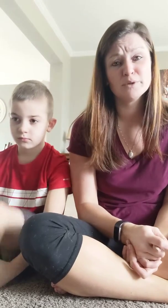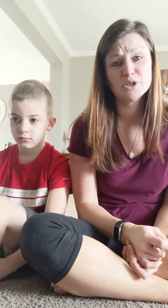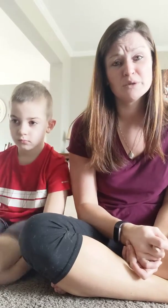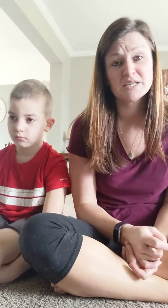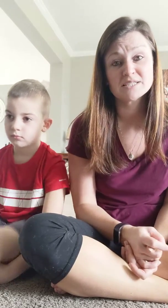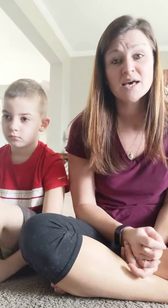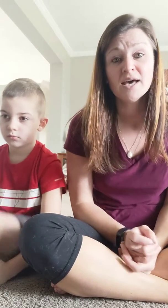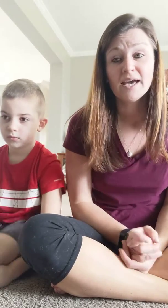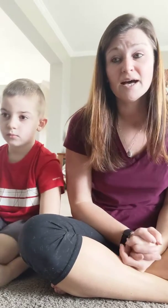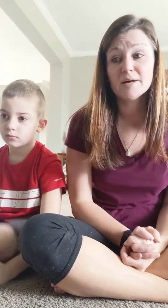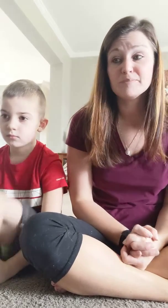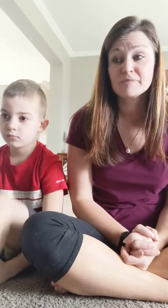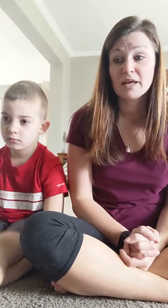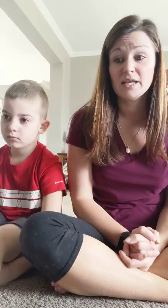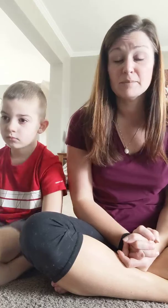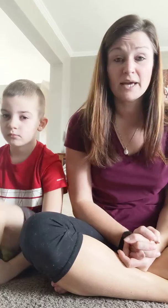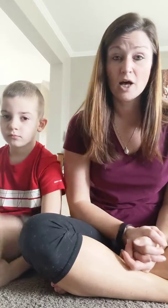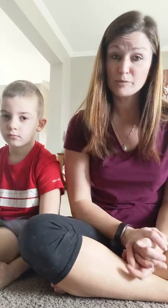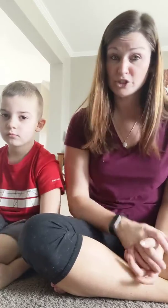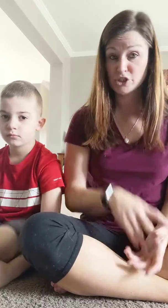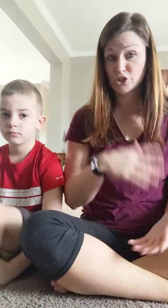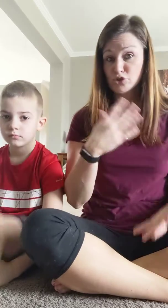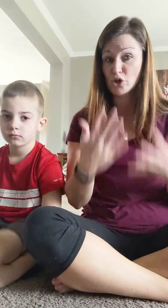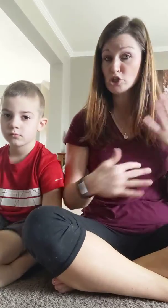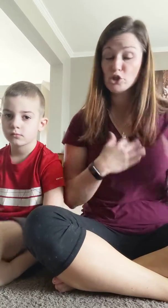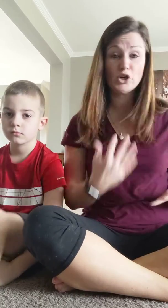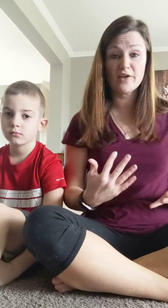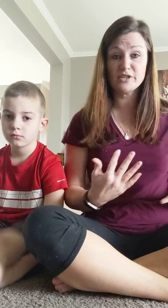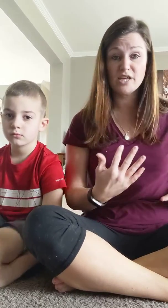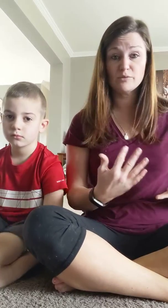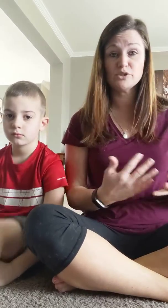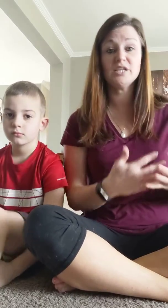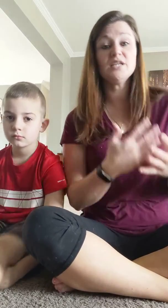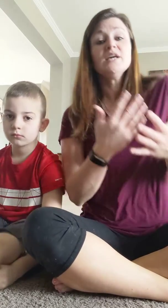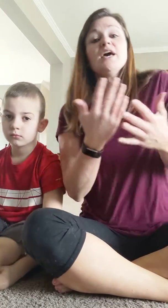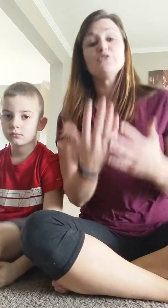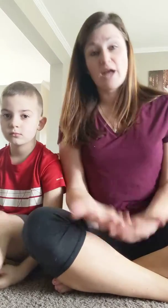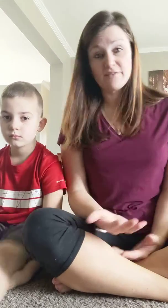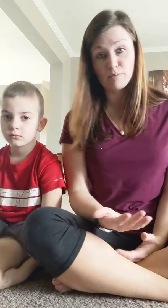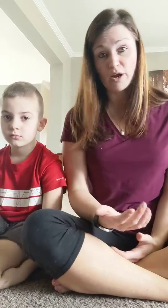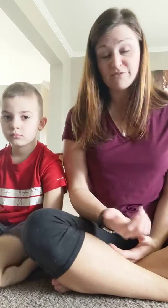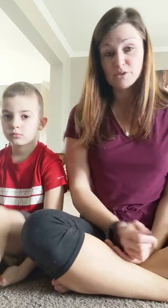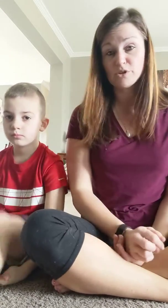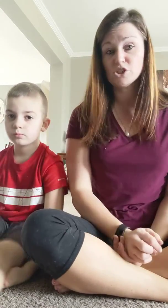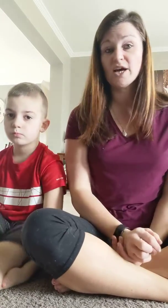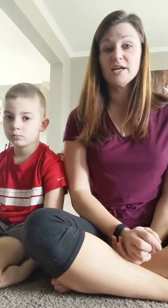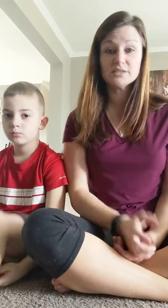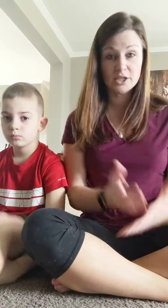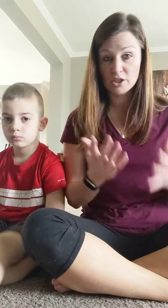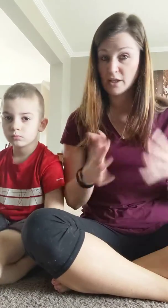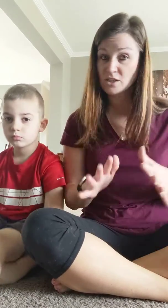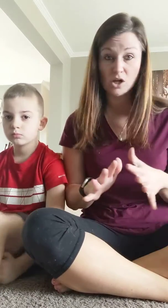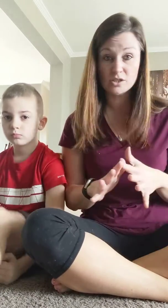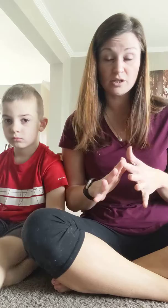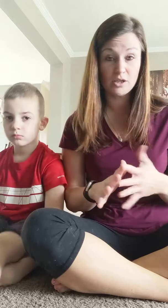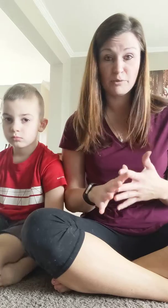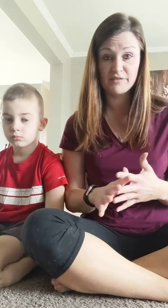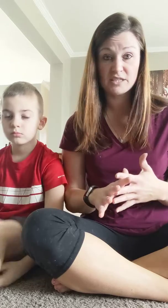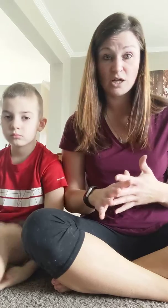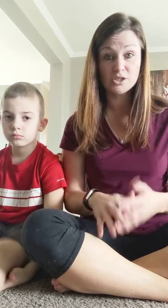familiar with this. And it might help to just structure your everyday routine. If you're having breakfast with your child and breakfast is all